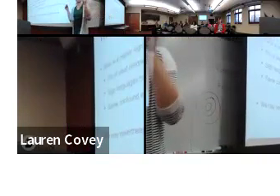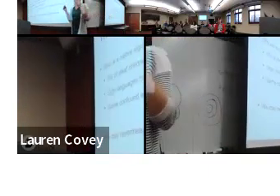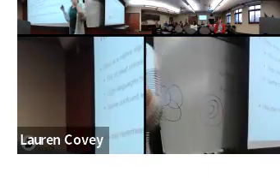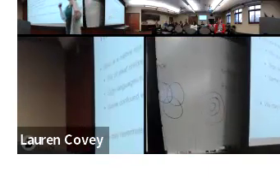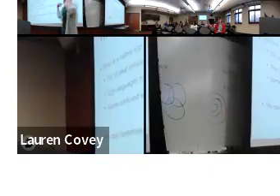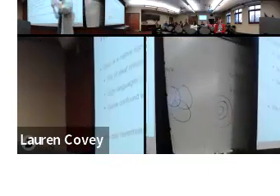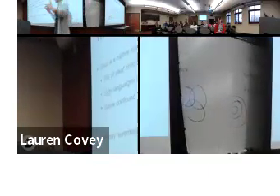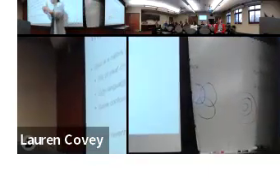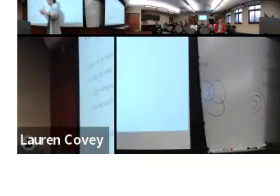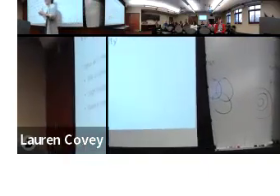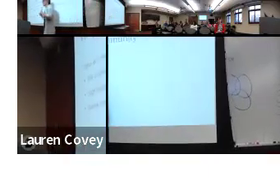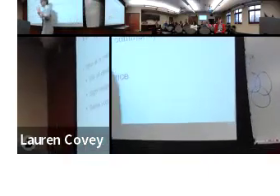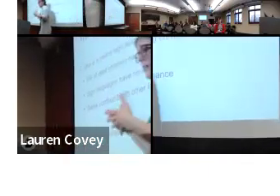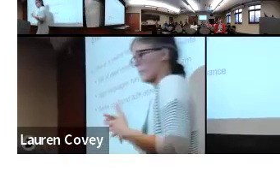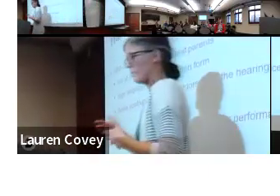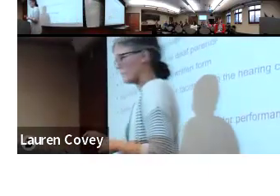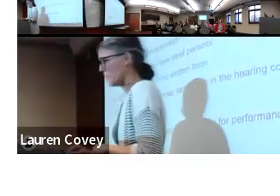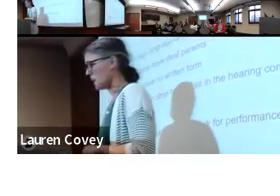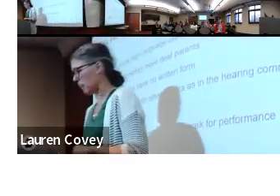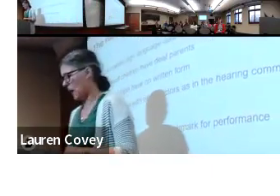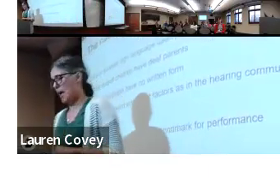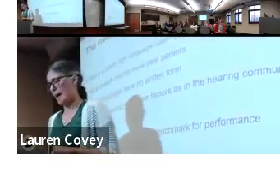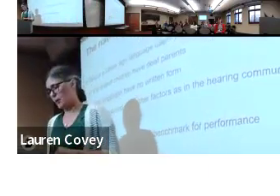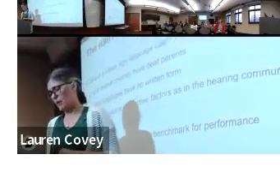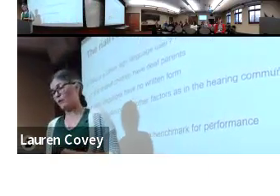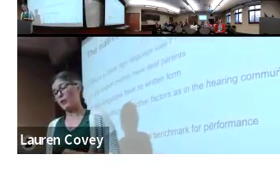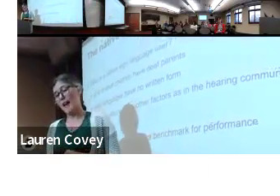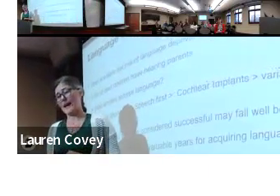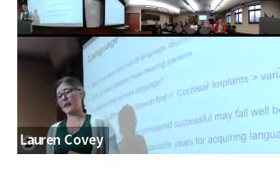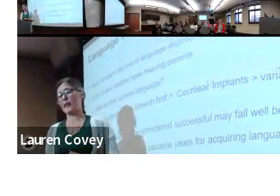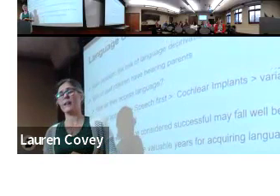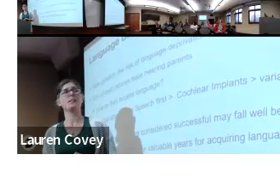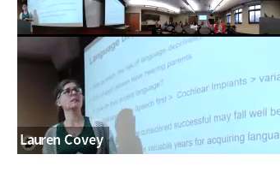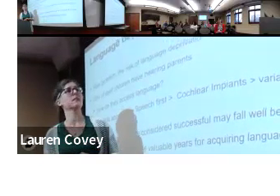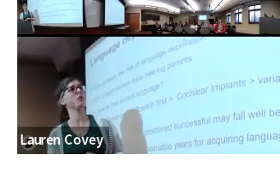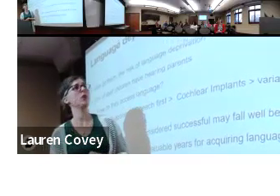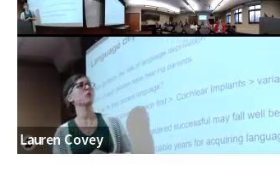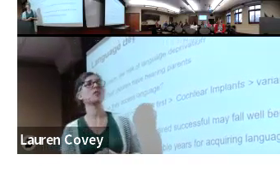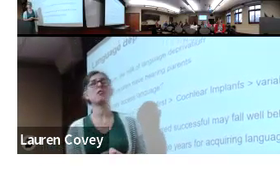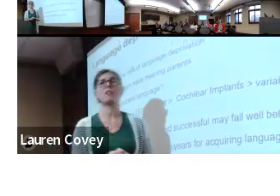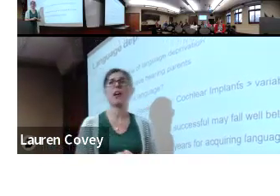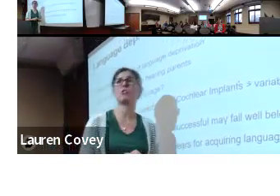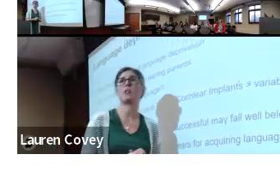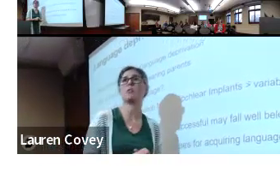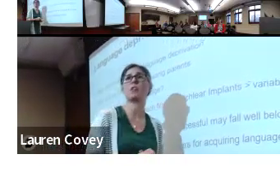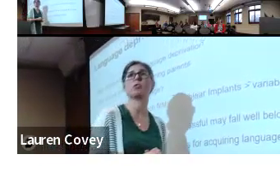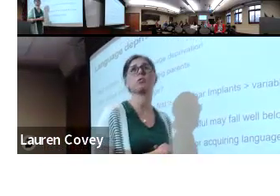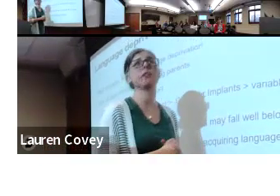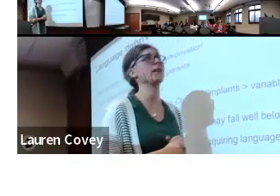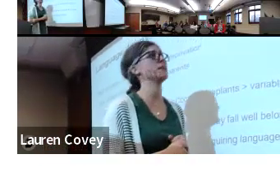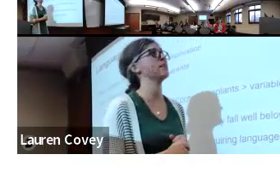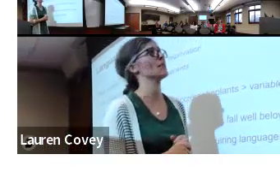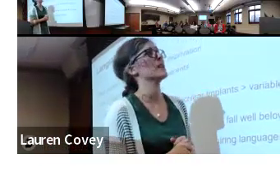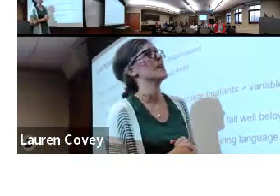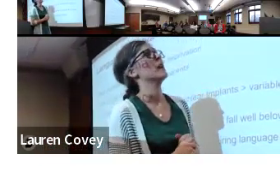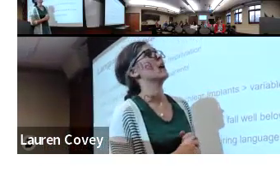fluent, competent, skilled signer. And the reason for that is the real risk of language deprivation